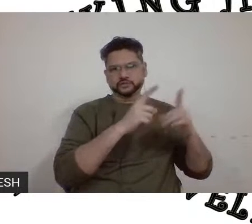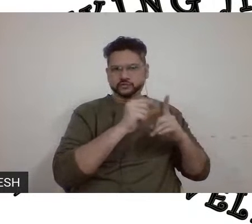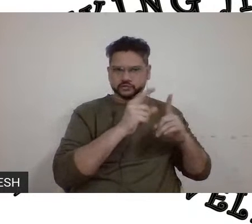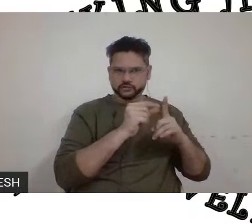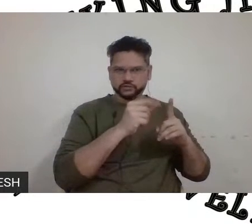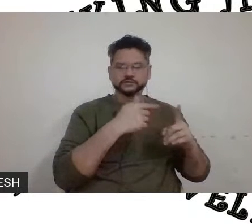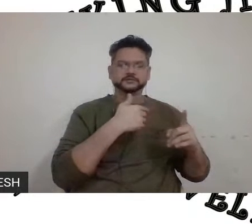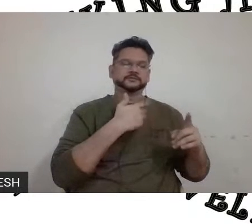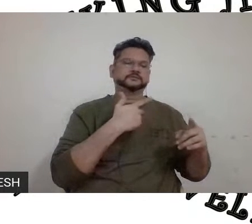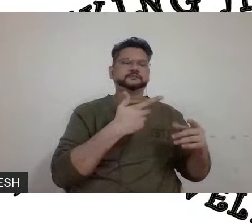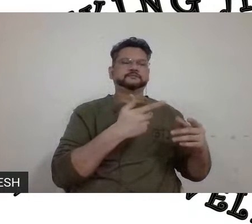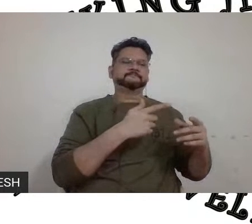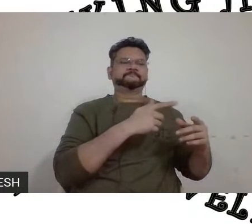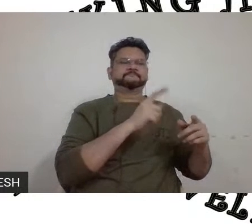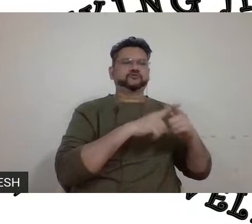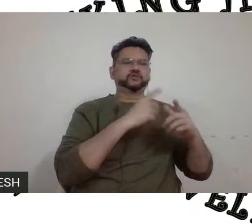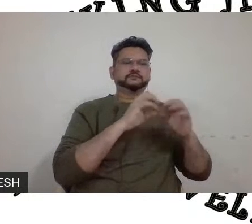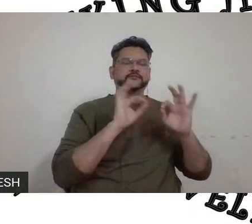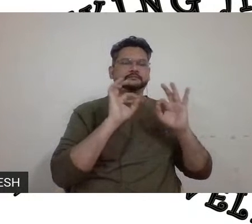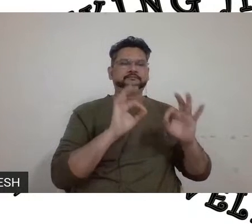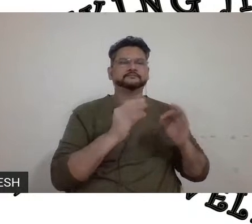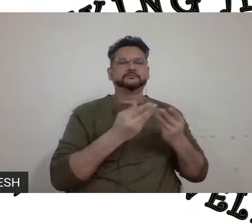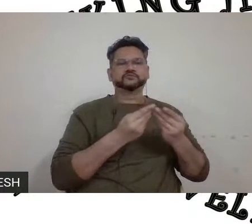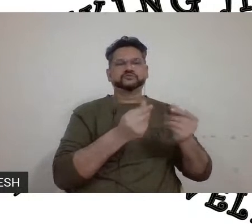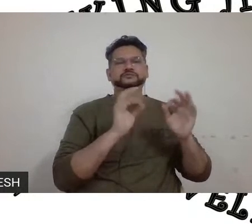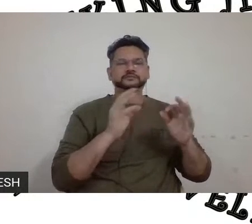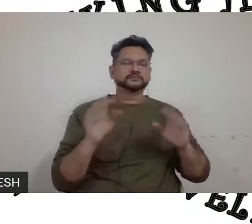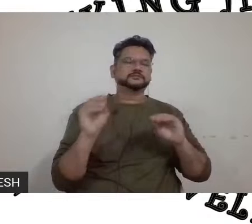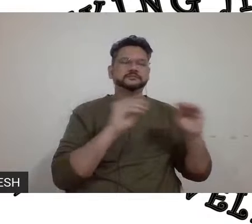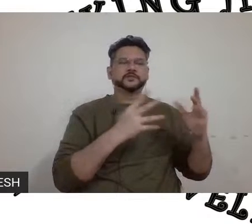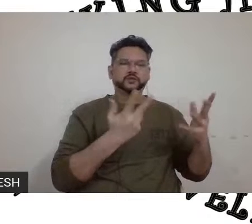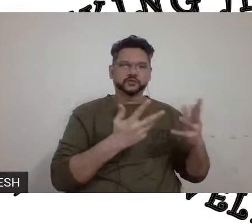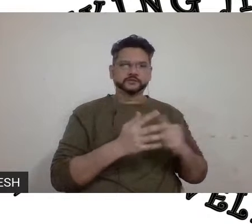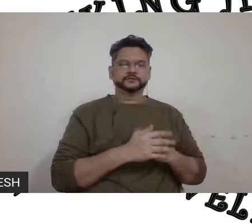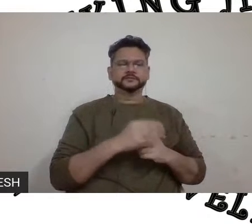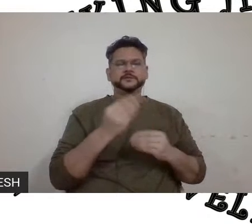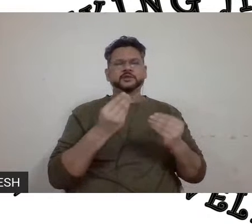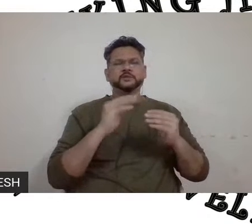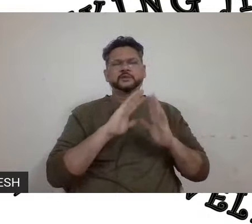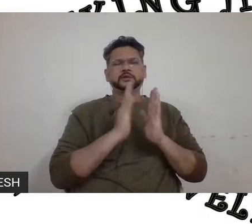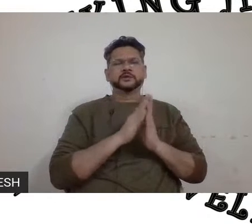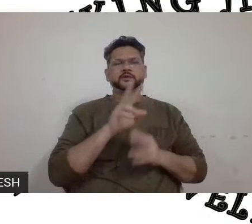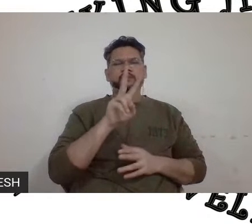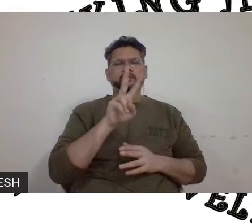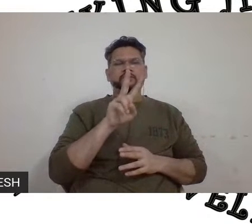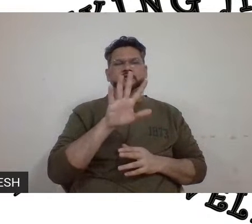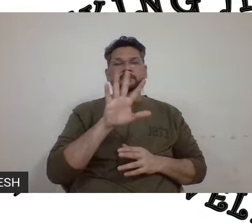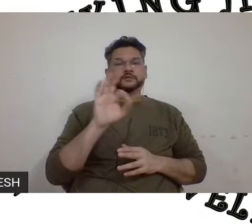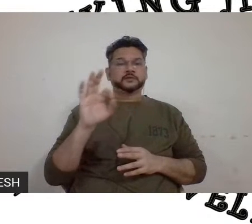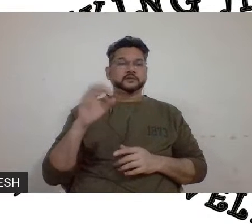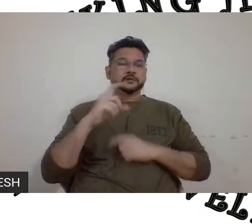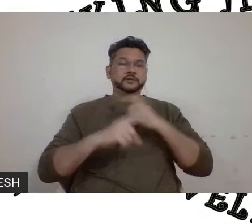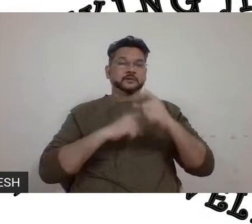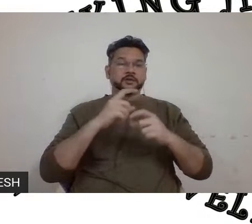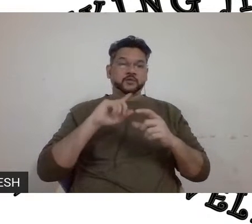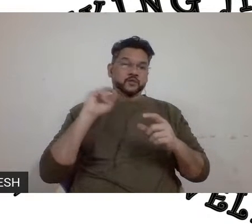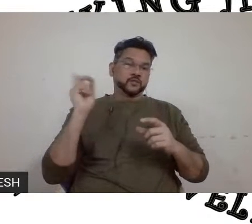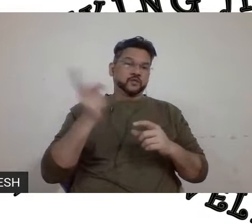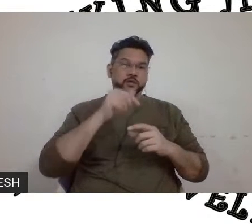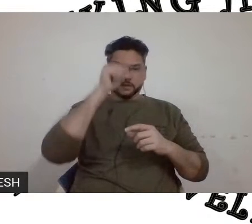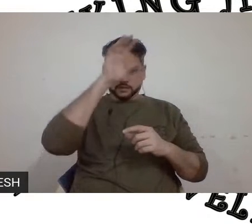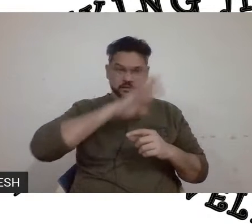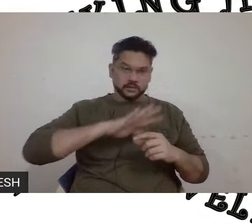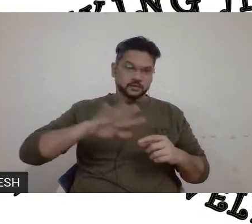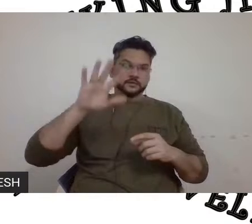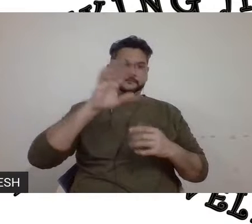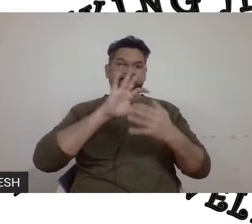of the matter, in fact, we have connected with 2,500 companies across India, and out of that, at any point of time, there are 650